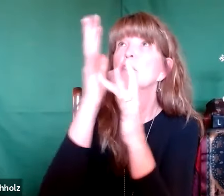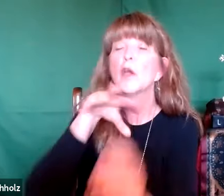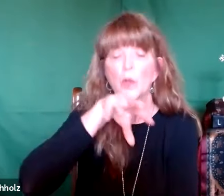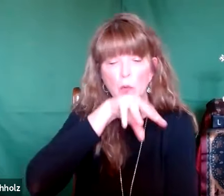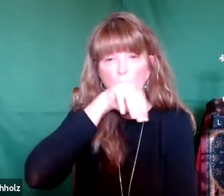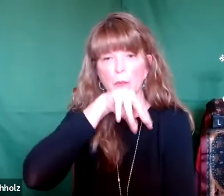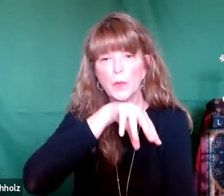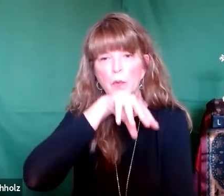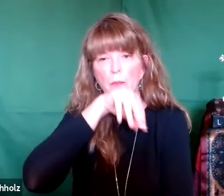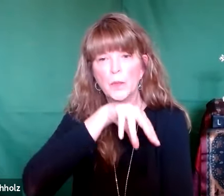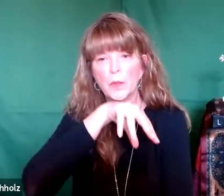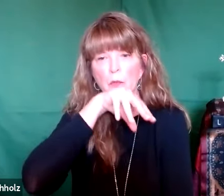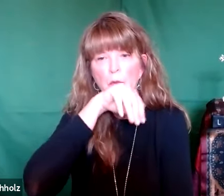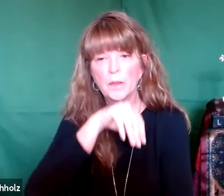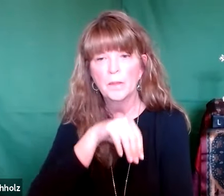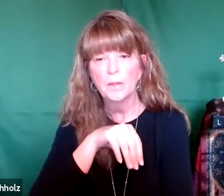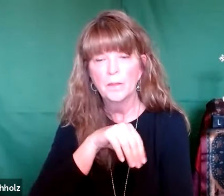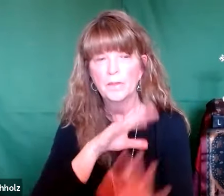a stick, and offered it to Jesus to drink,